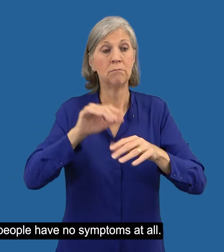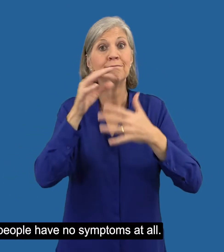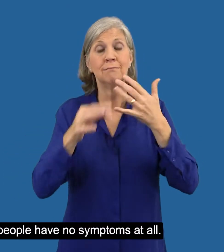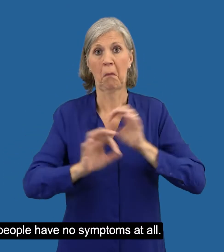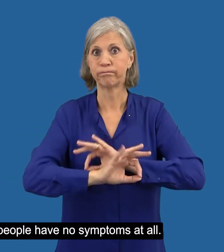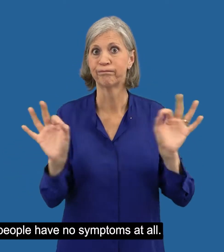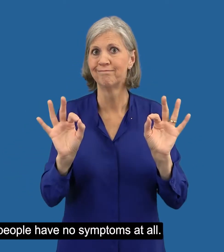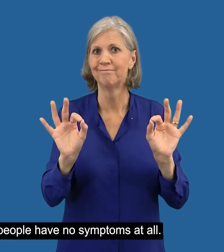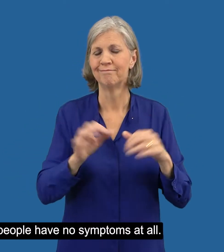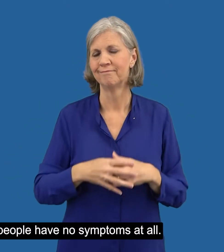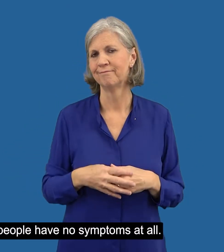Some people have no symptoms at all.